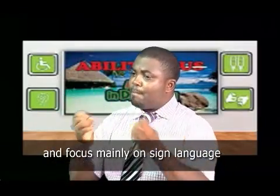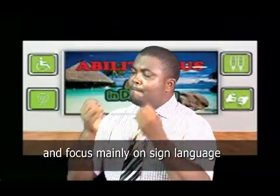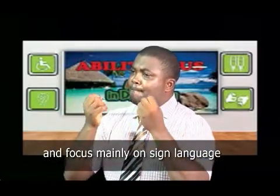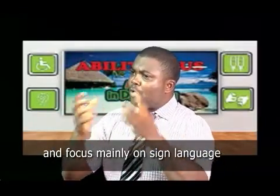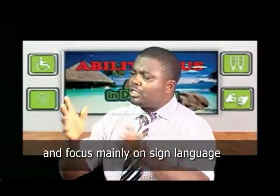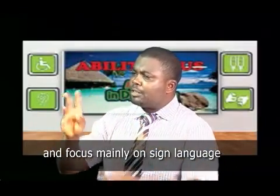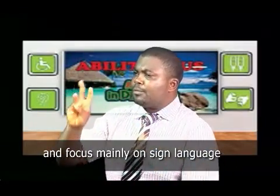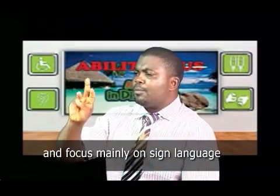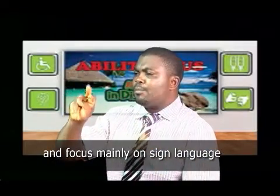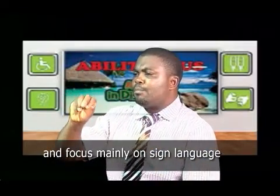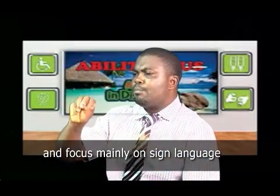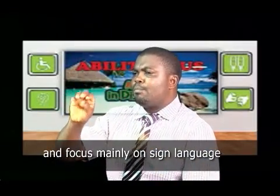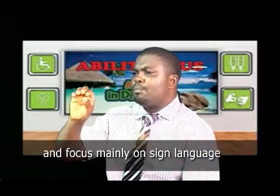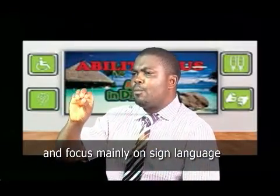sign language.